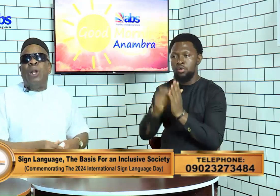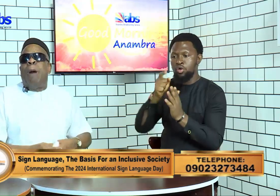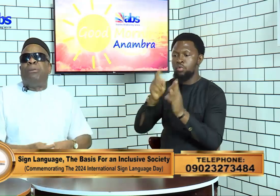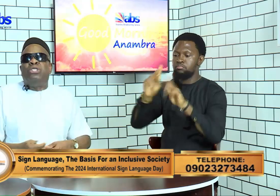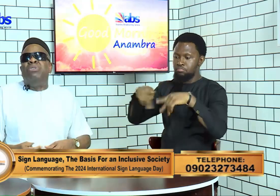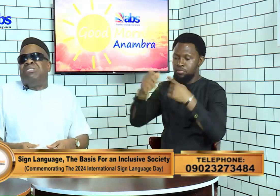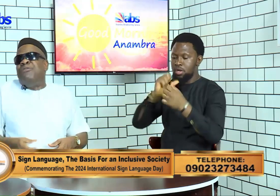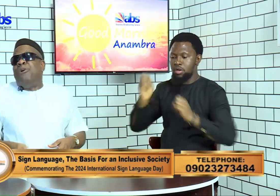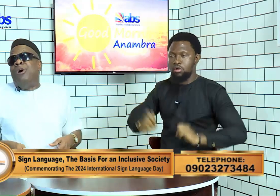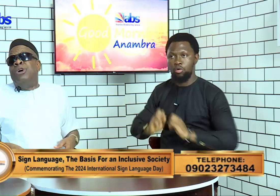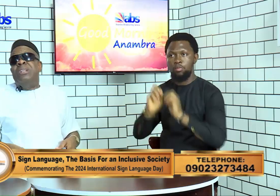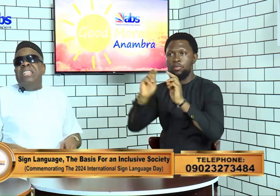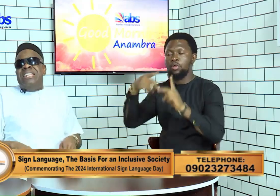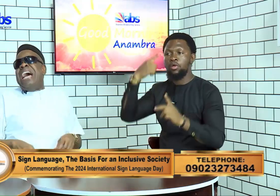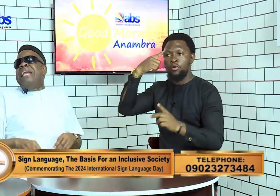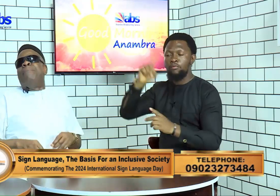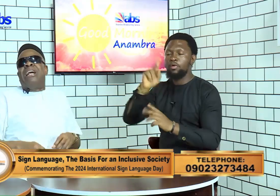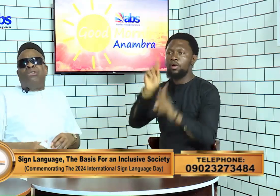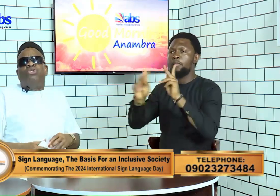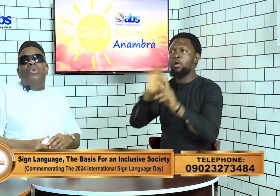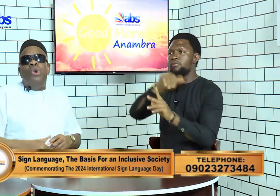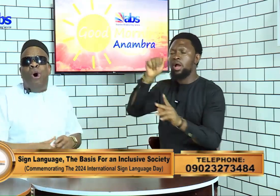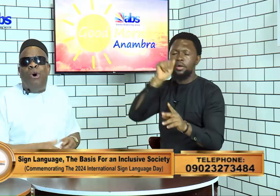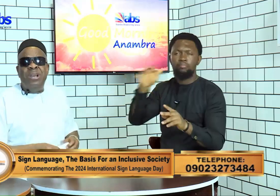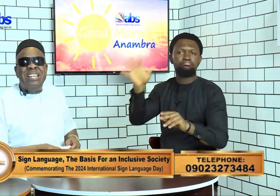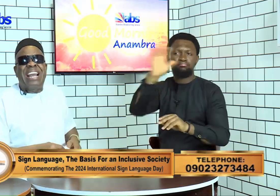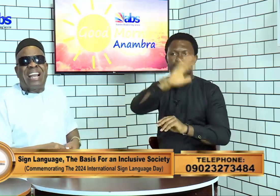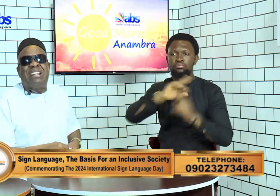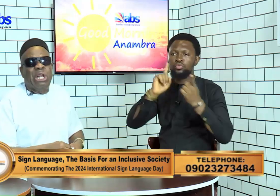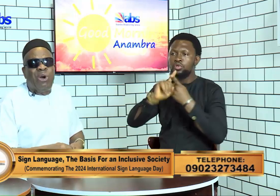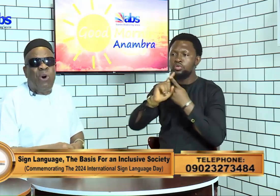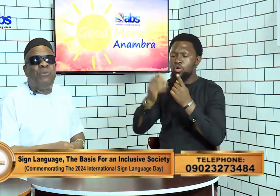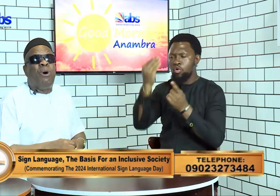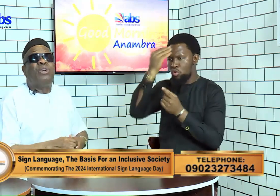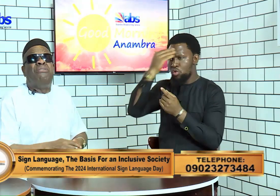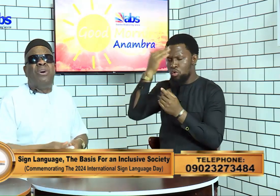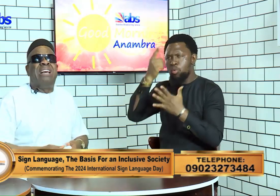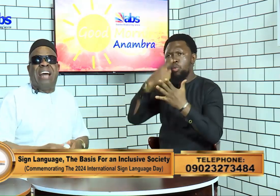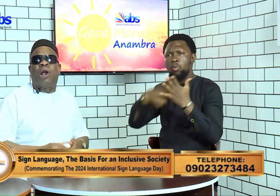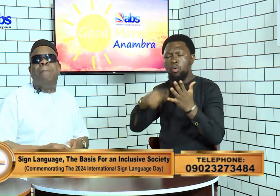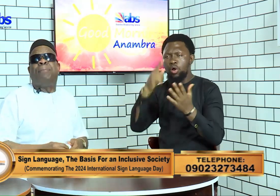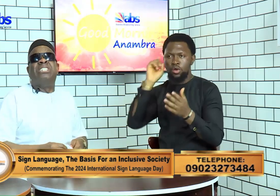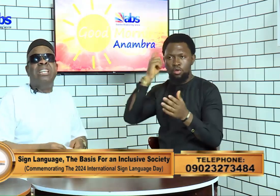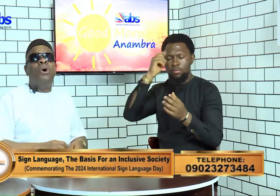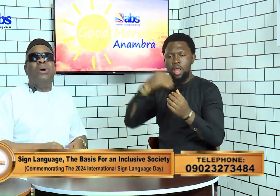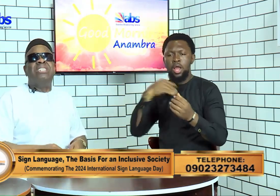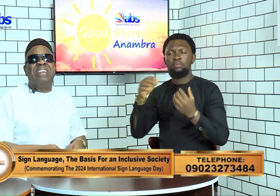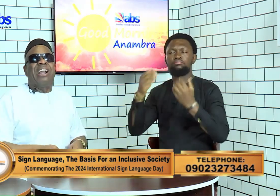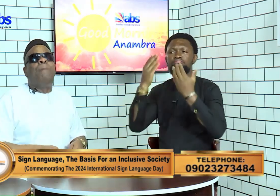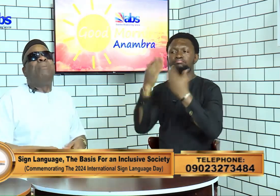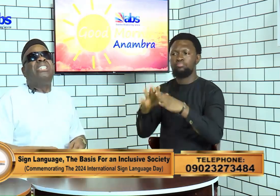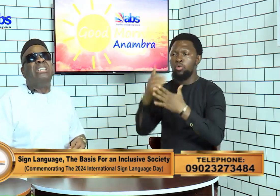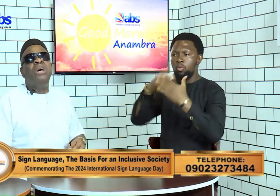an opportunity for the Anambra to know the catalog of what governor has accomplished, what